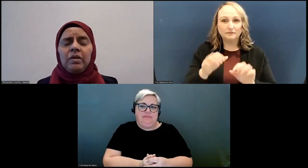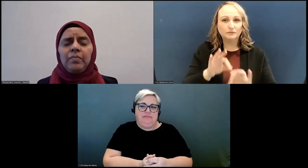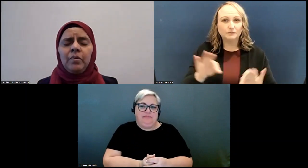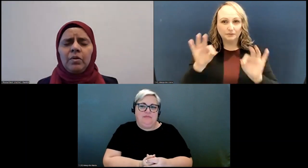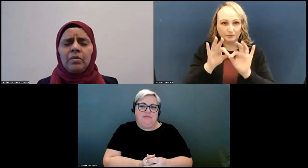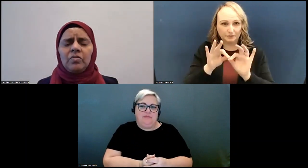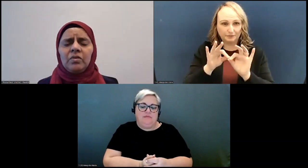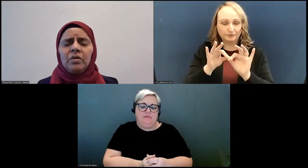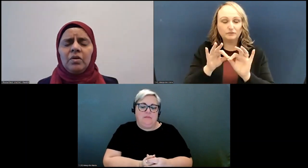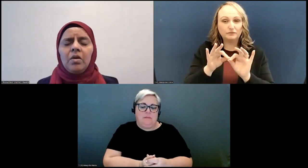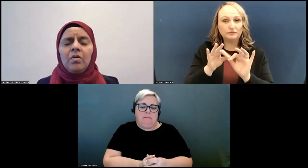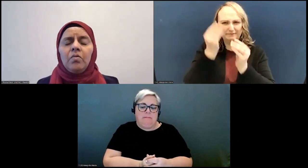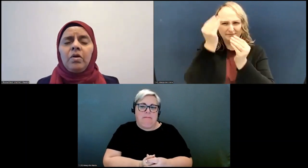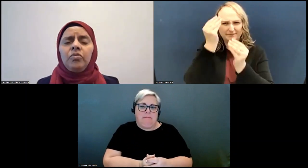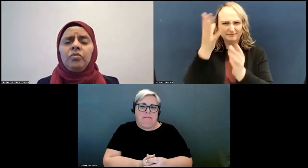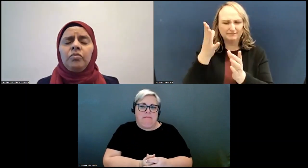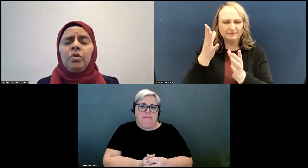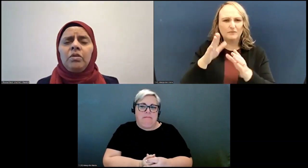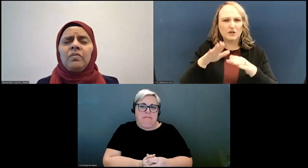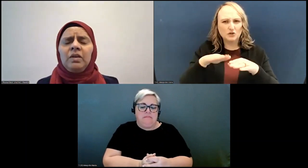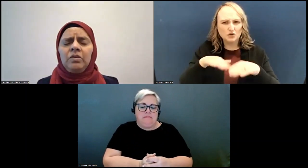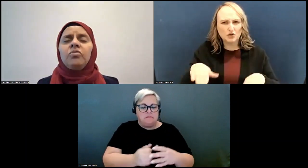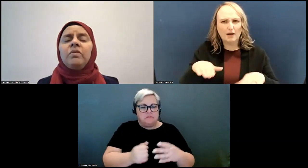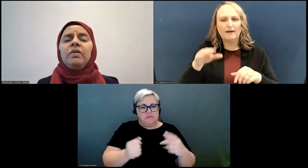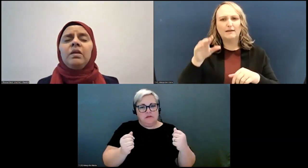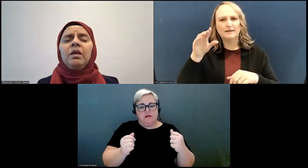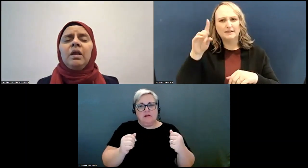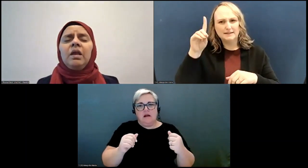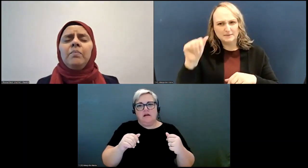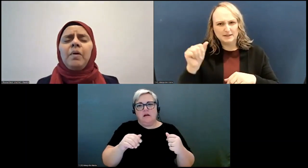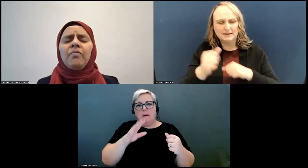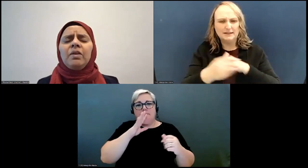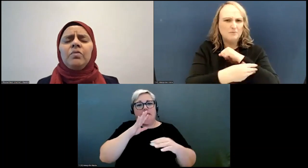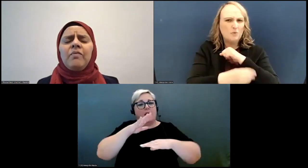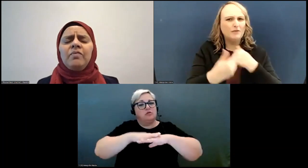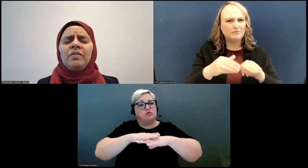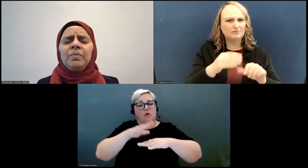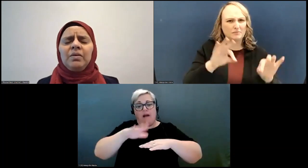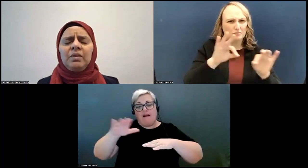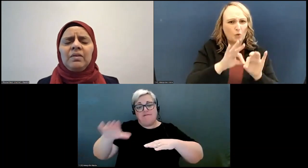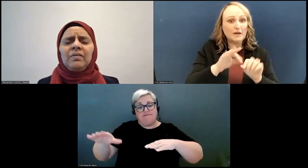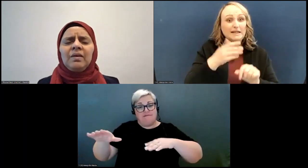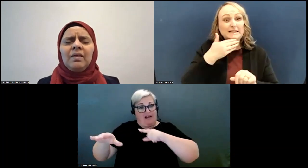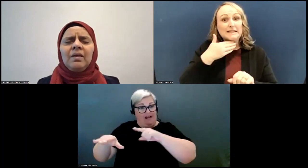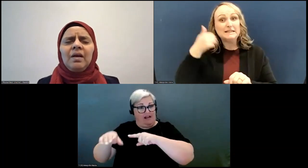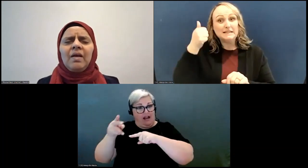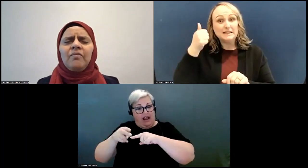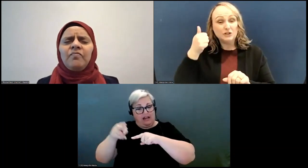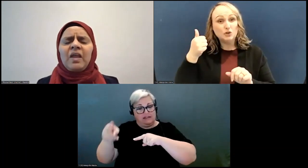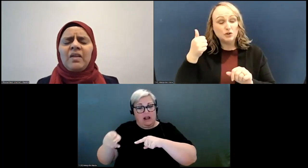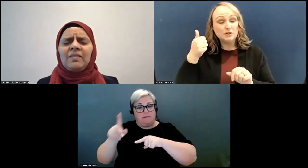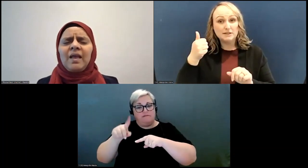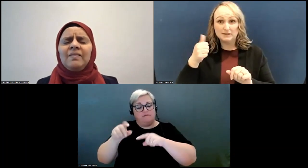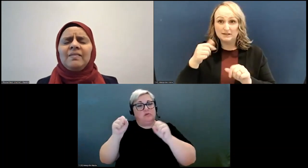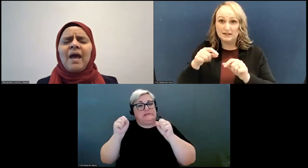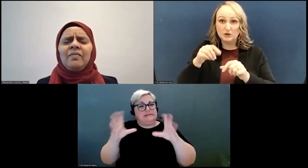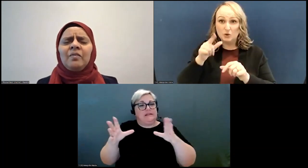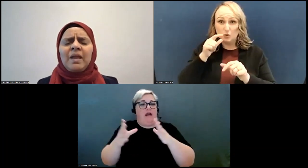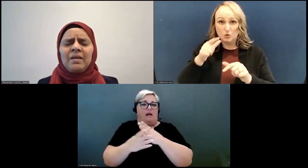is equally important. We also know that seniors living in poverty who have disabilities